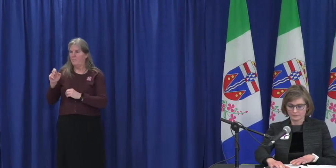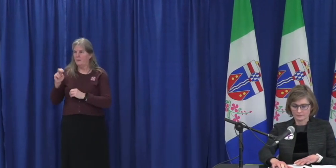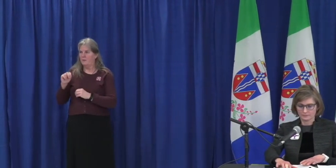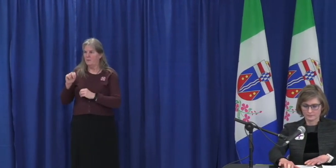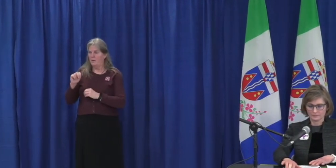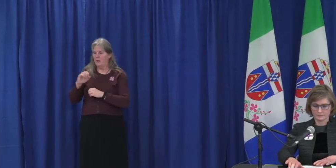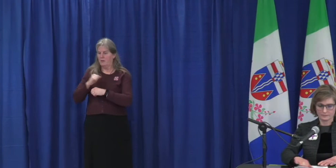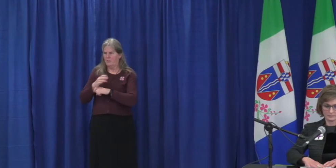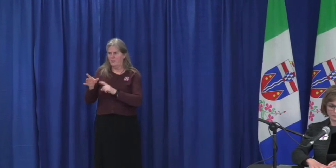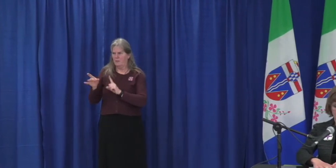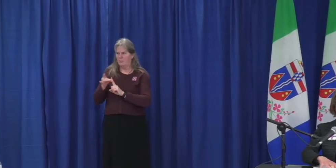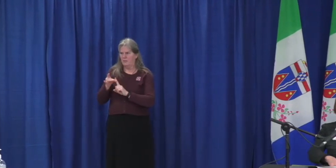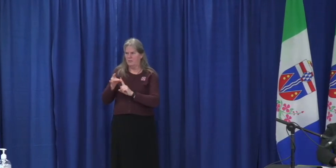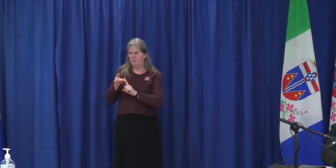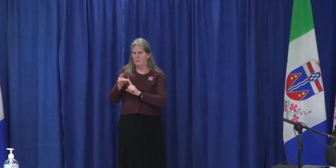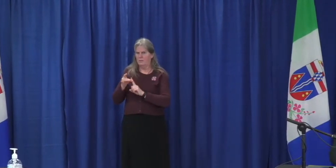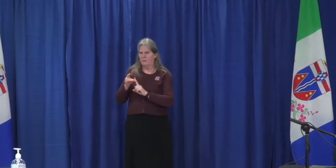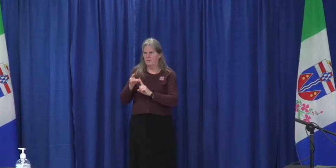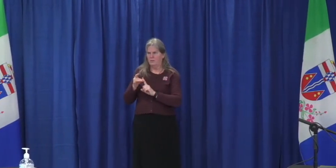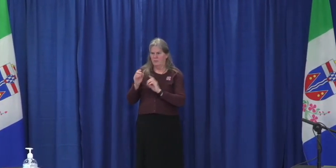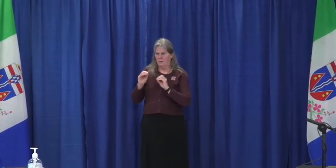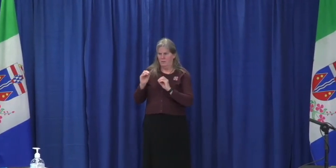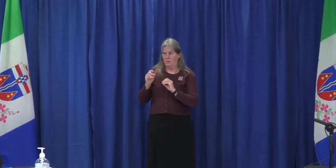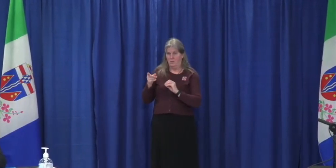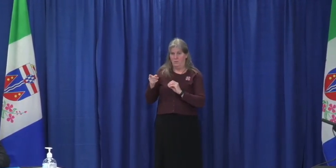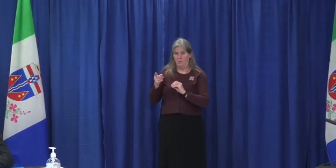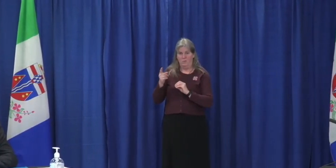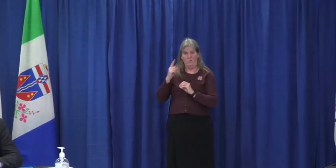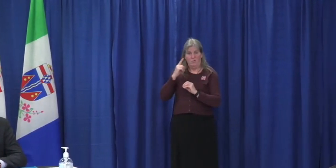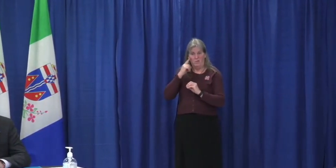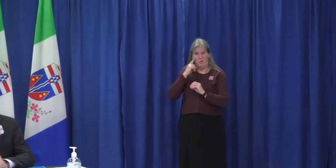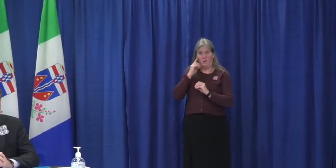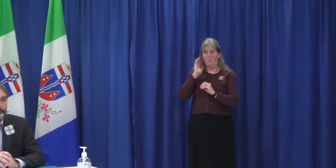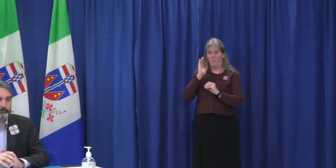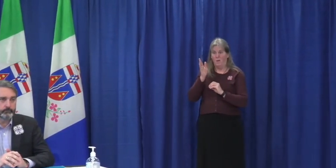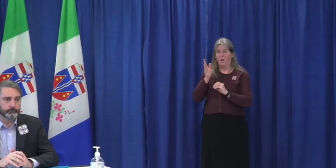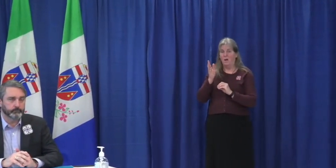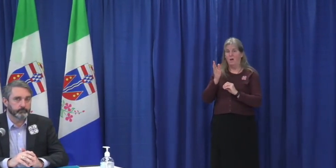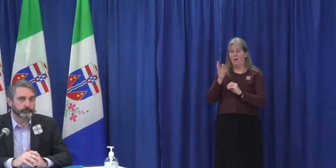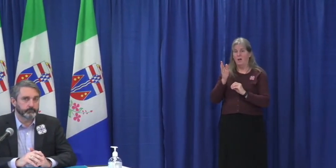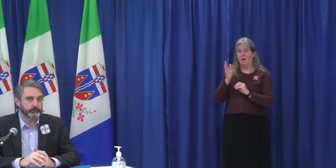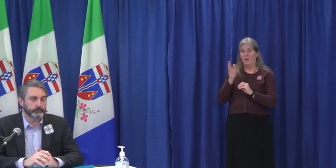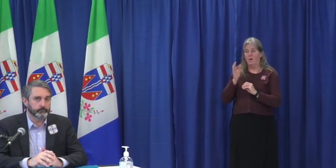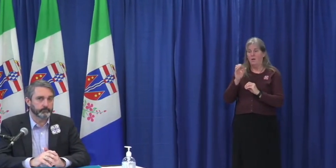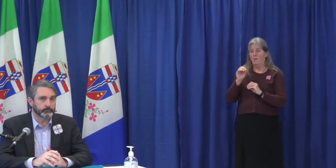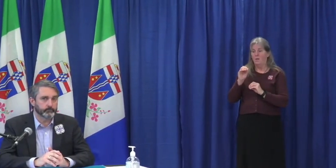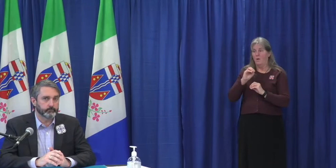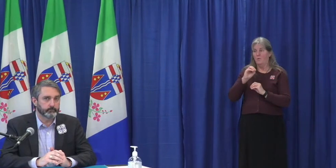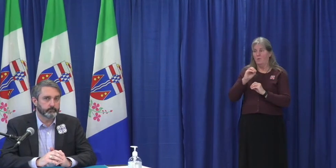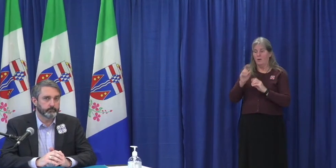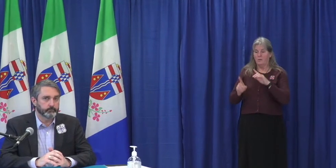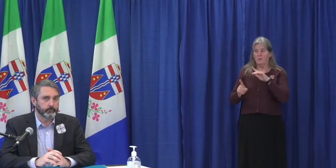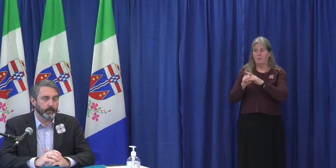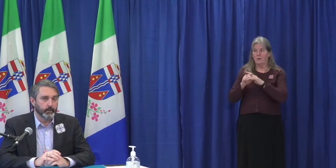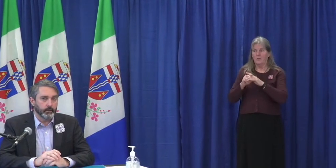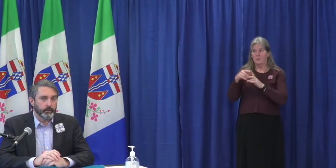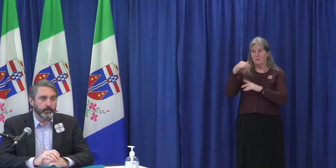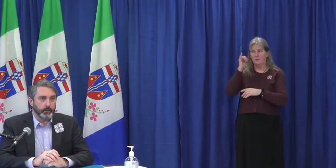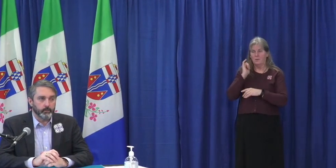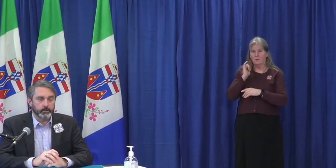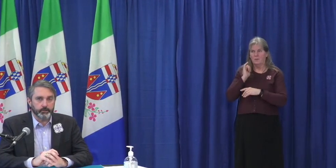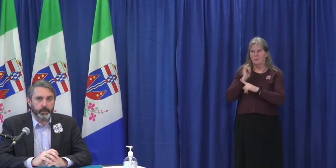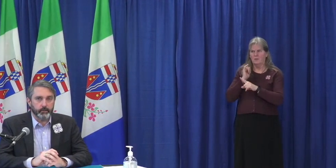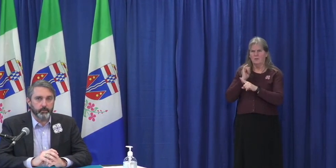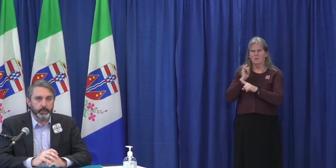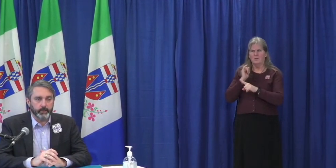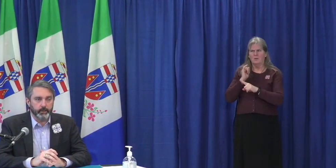yet. I'm wondering, do you feel it's inevitable that Omicron will arrive in the Yukon?